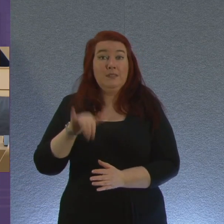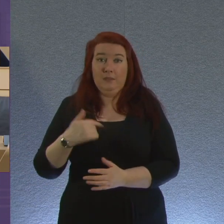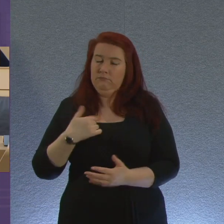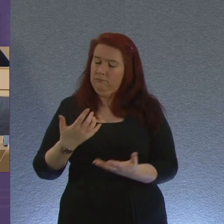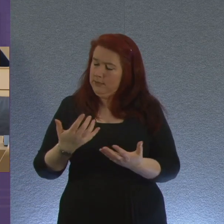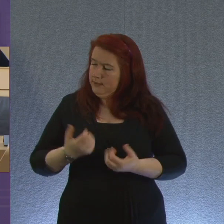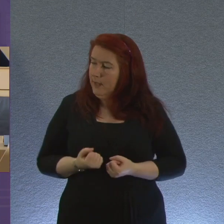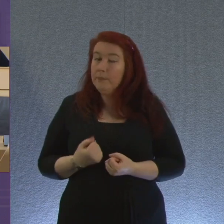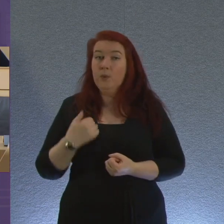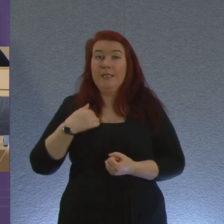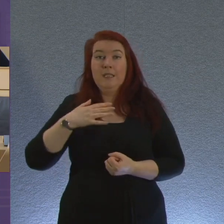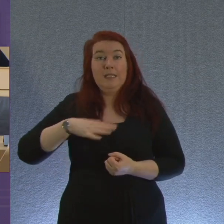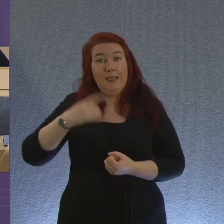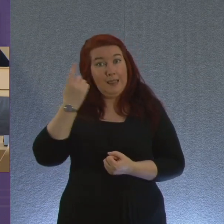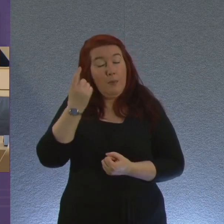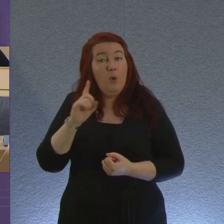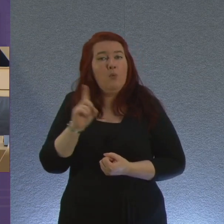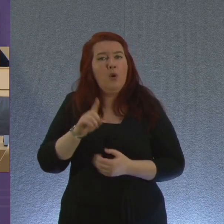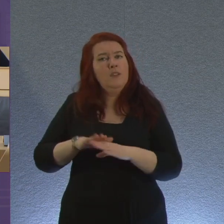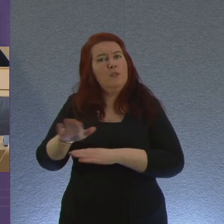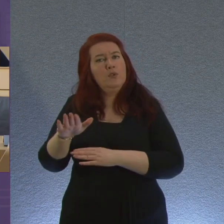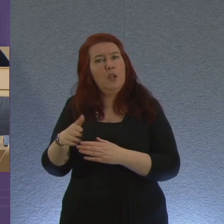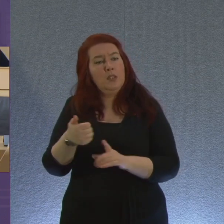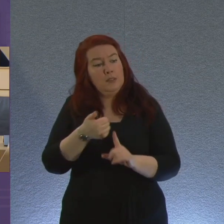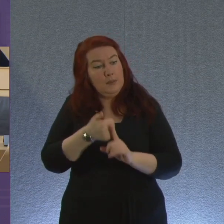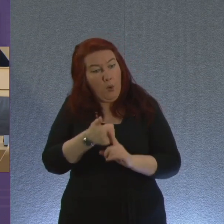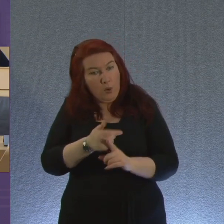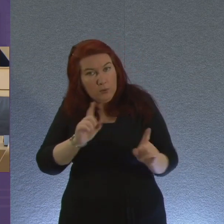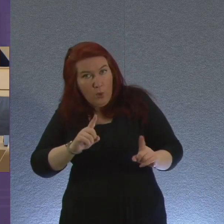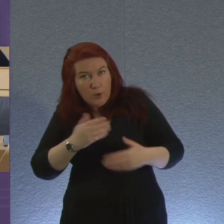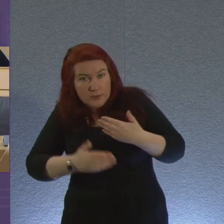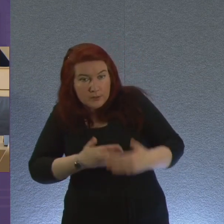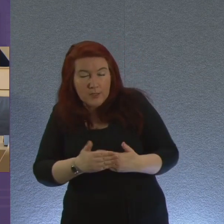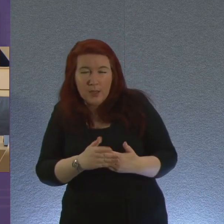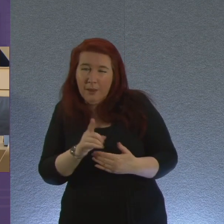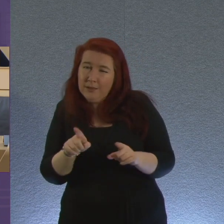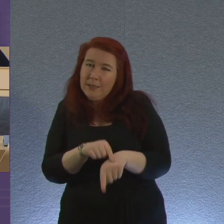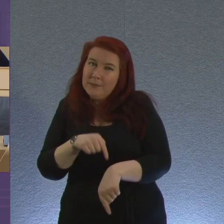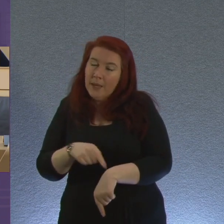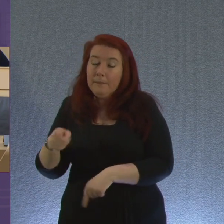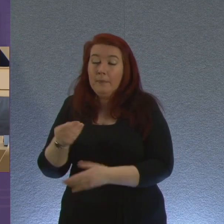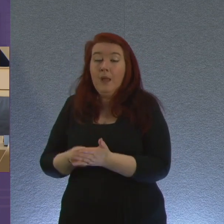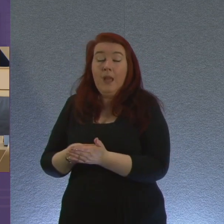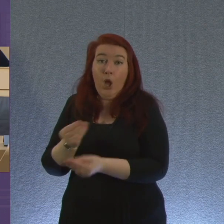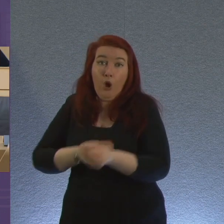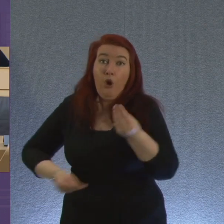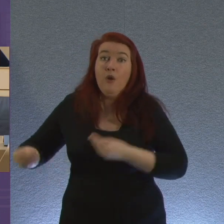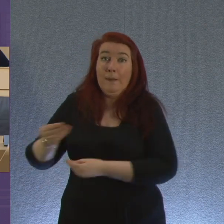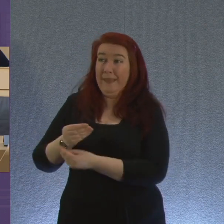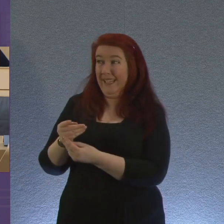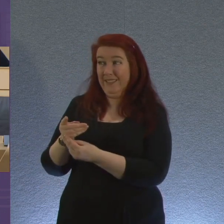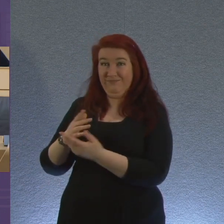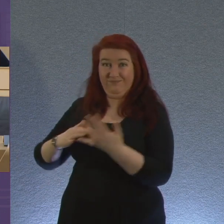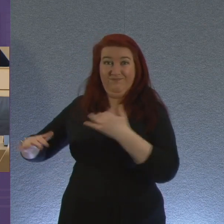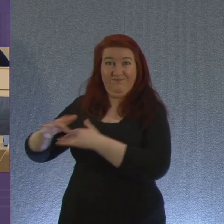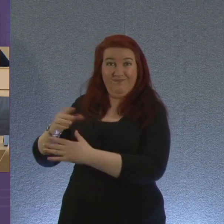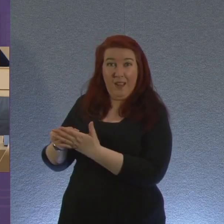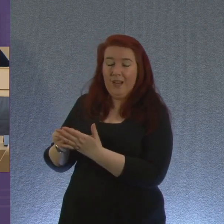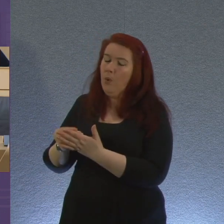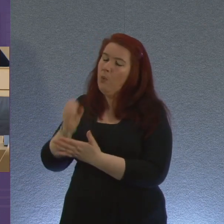at what further support is going to be needed, I think we need to accept that the economy is not going to be the same